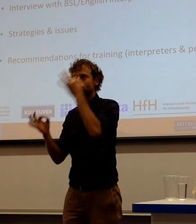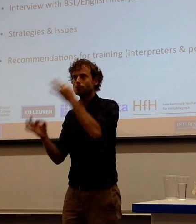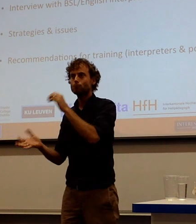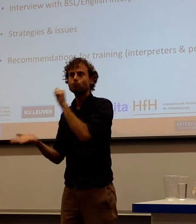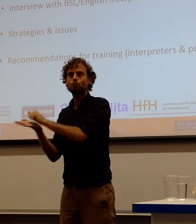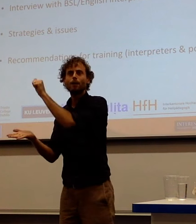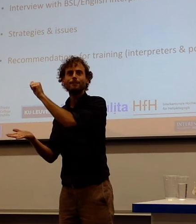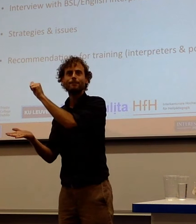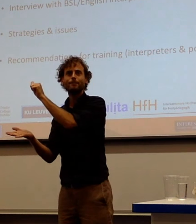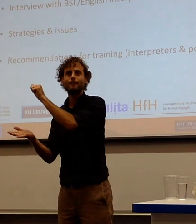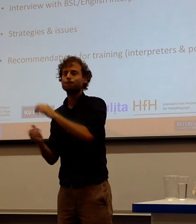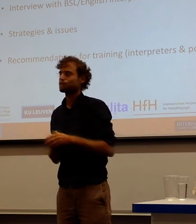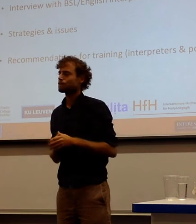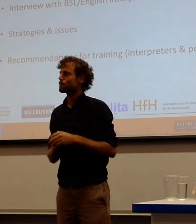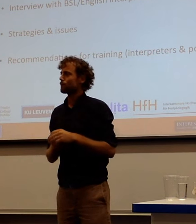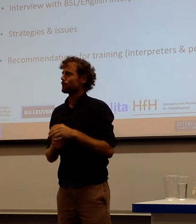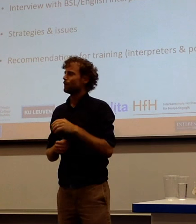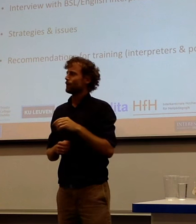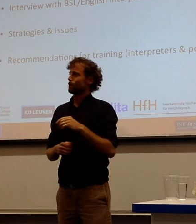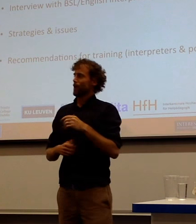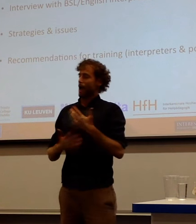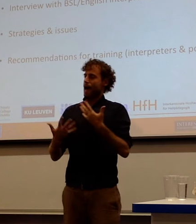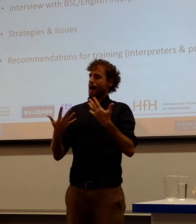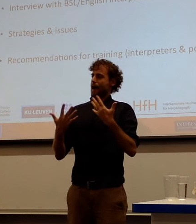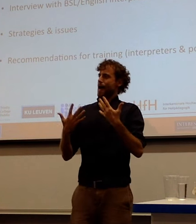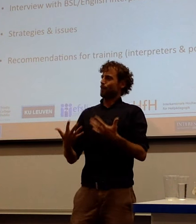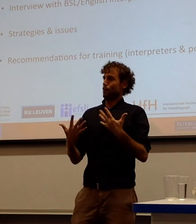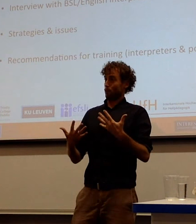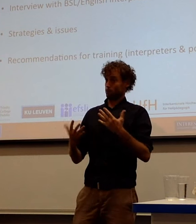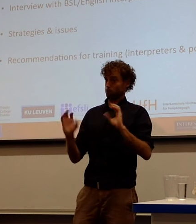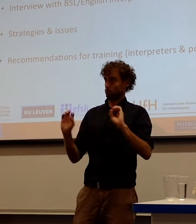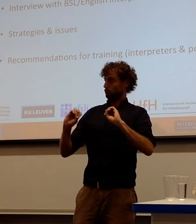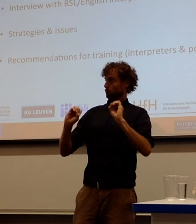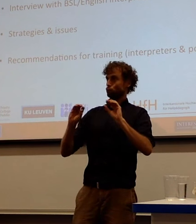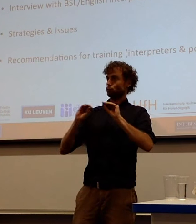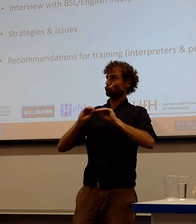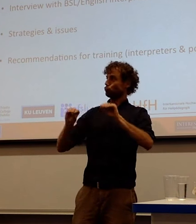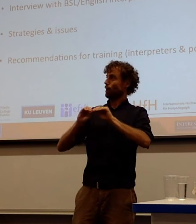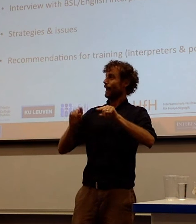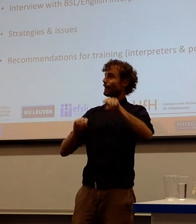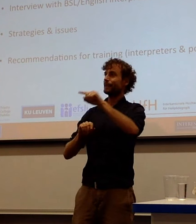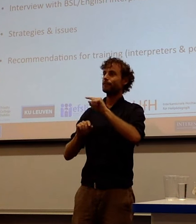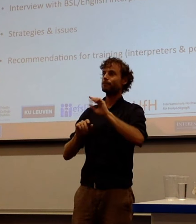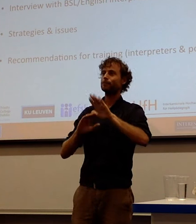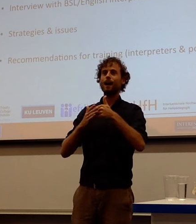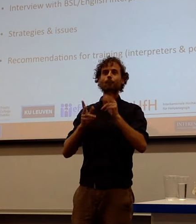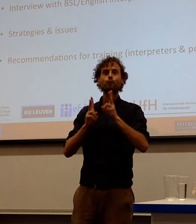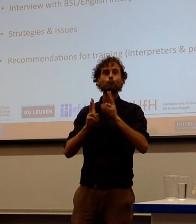So it's very important that things are done right from the very beginning, from the first second of the police interview.